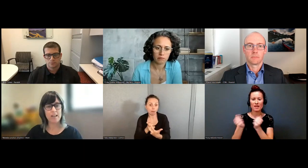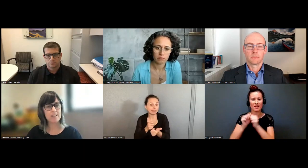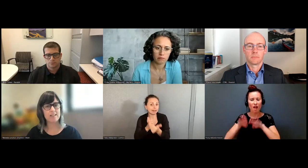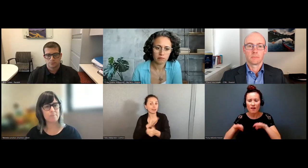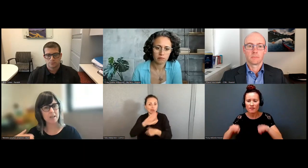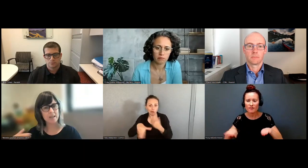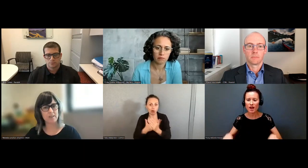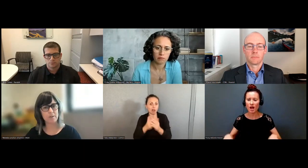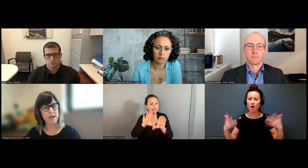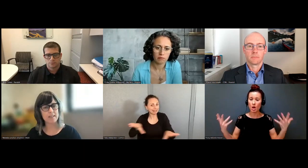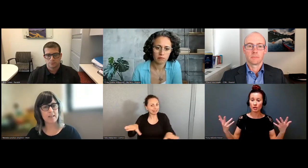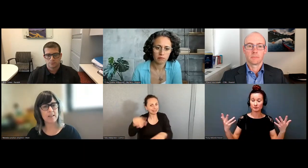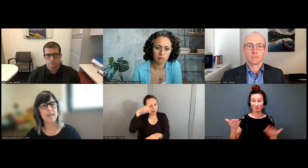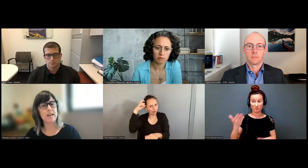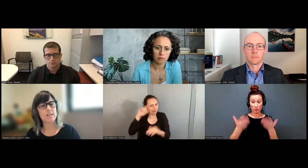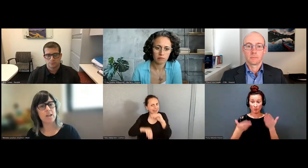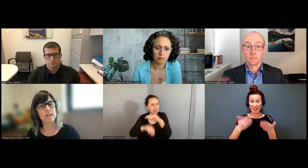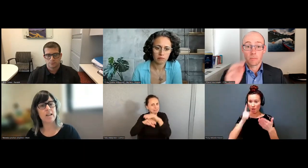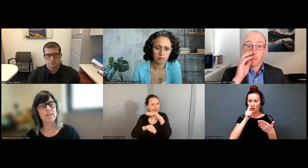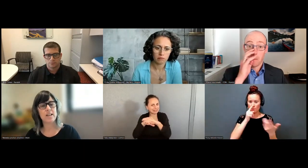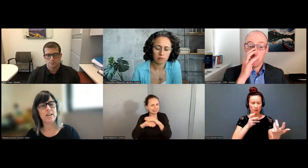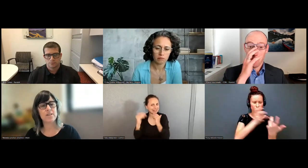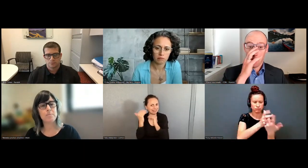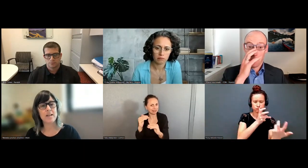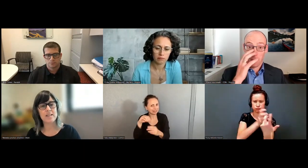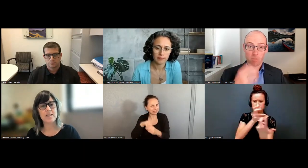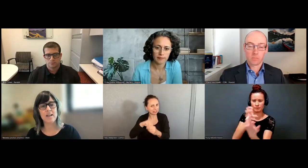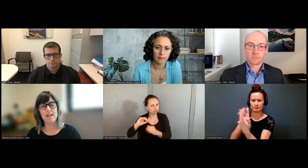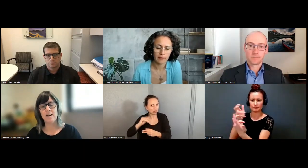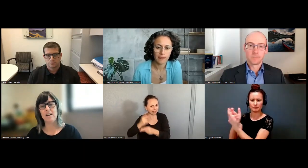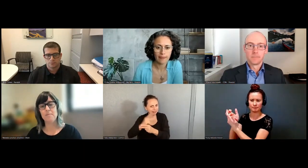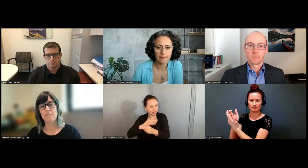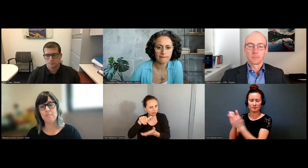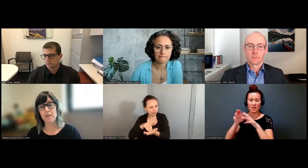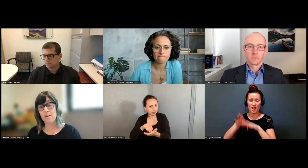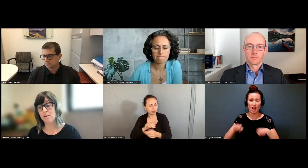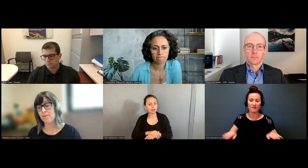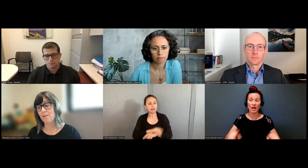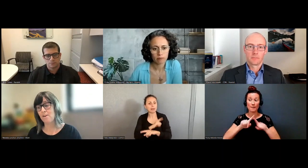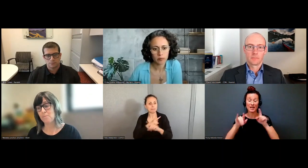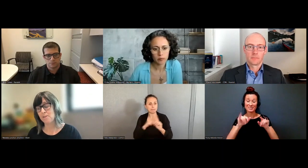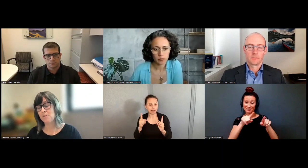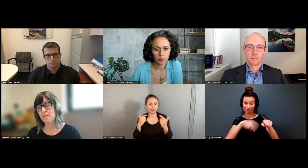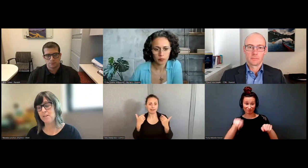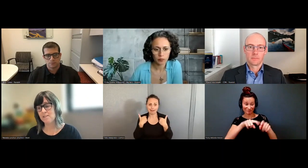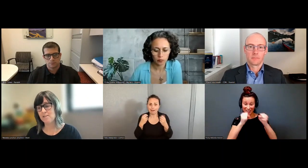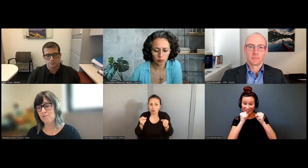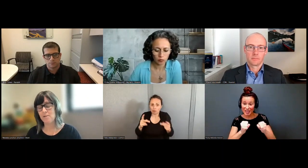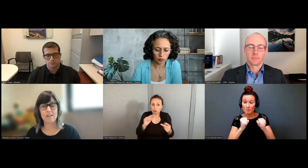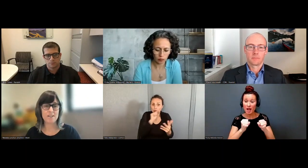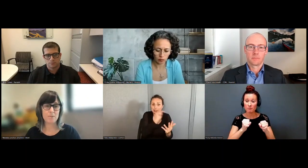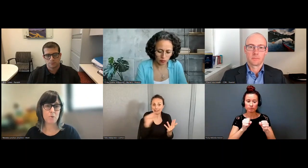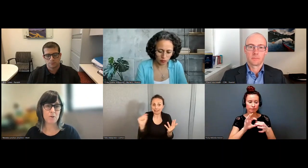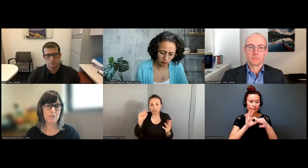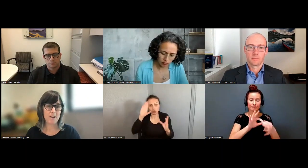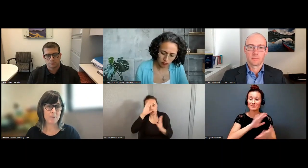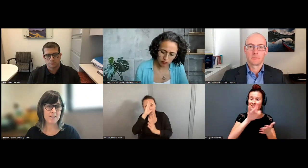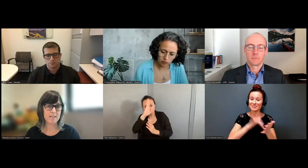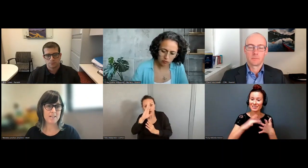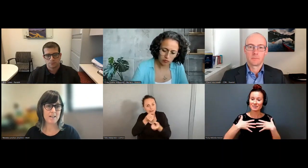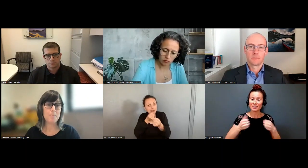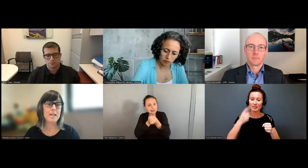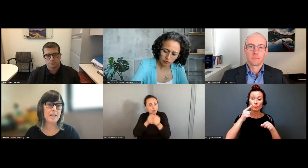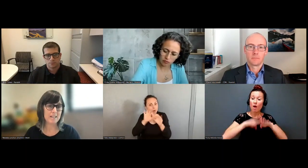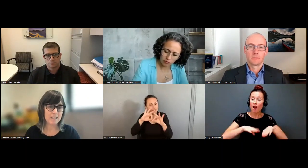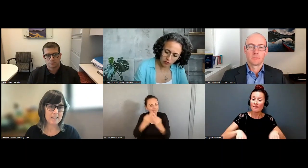all kids because of capacity at childcare centers, but there are opportunities to directly support